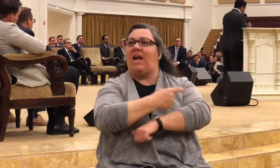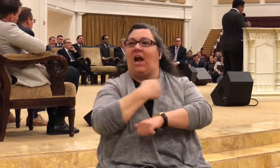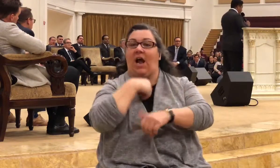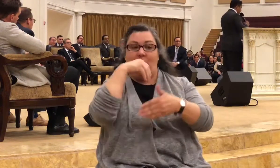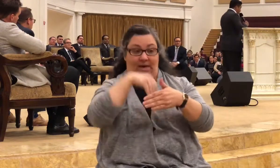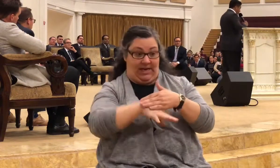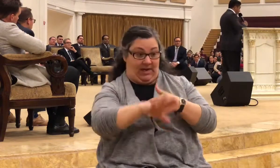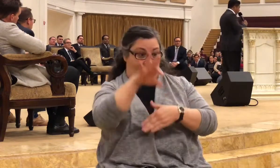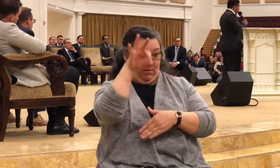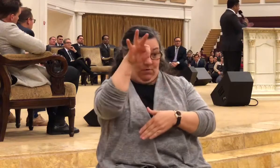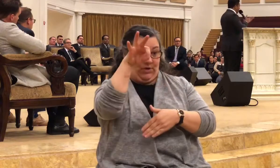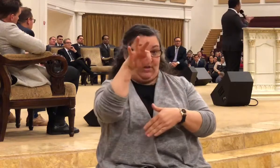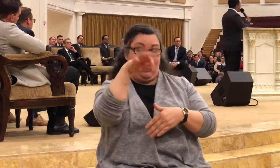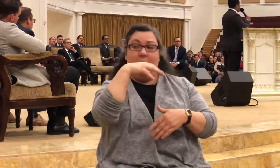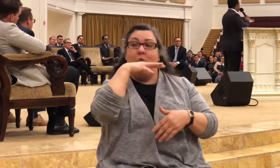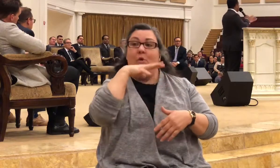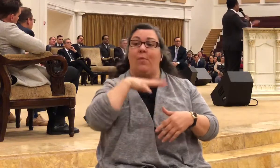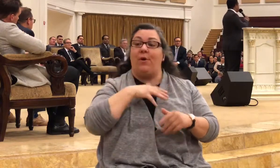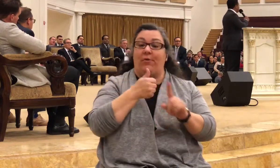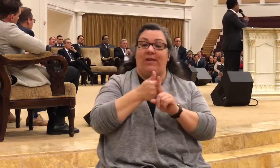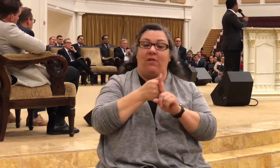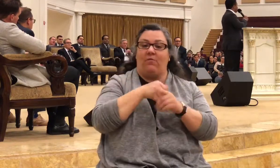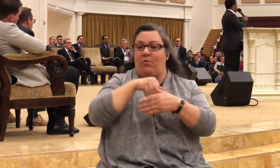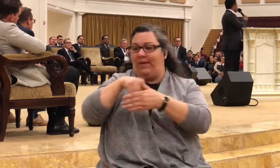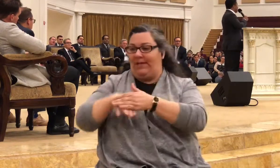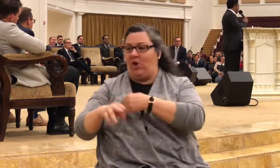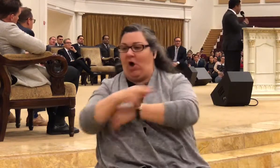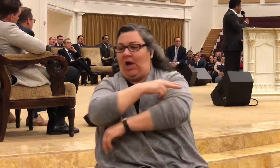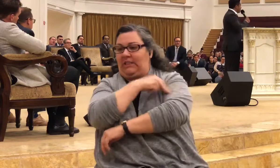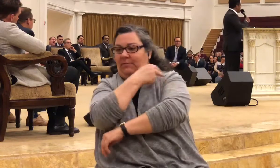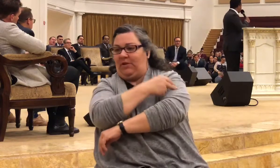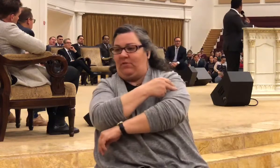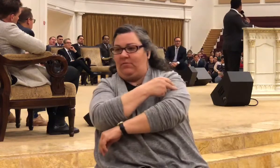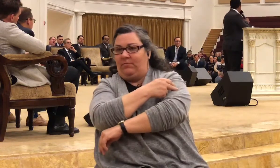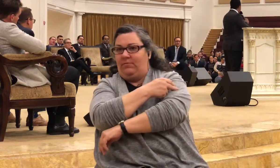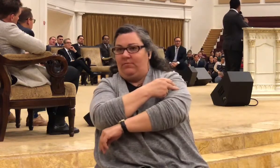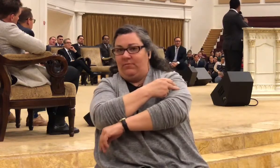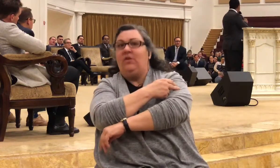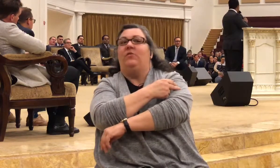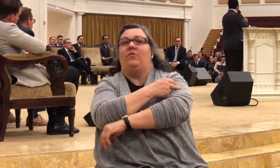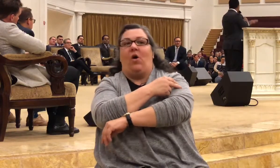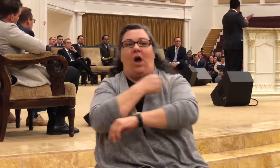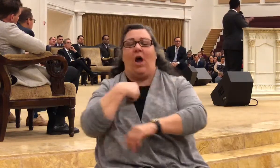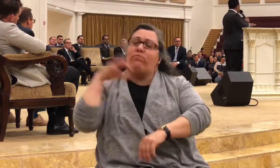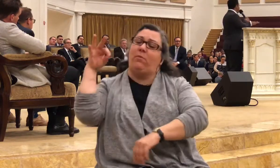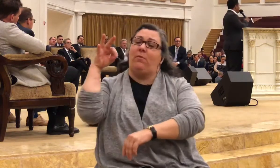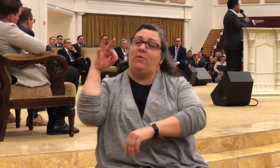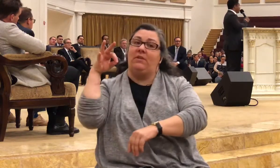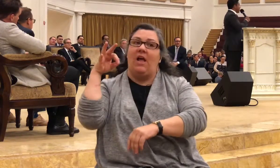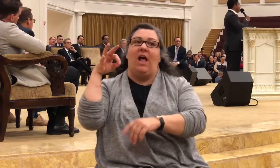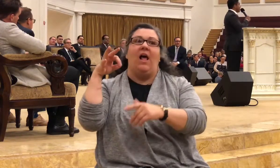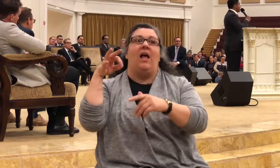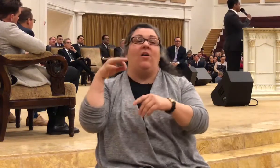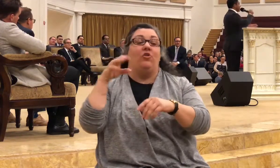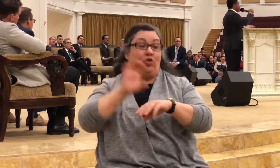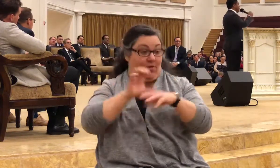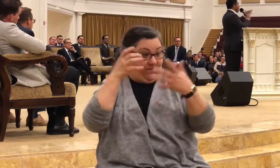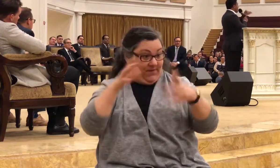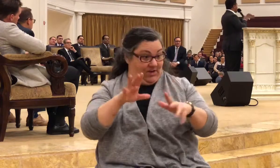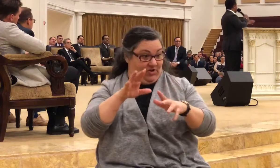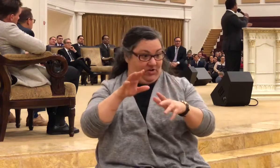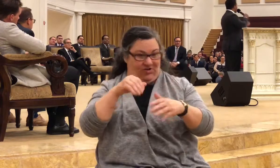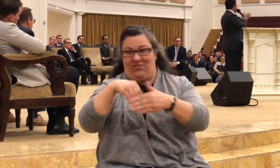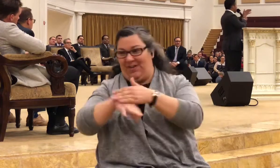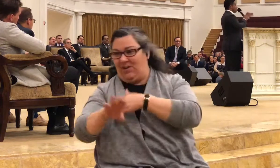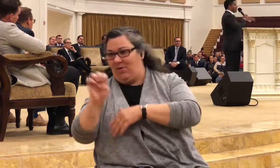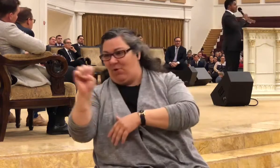preach, she went to the hospital. I preached, and right after the message, she went to the emergency. Kind of